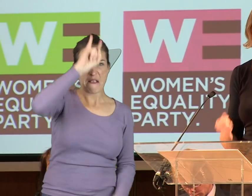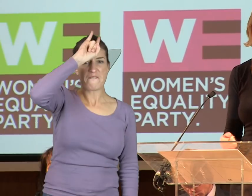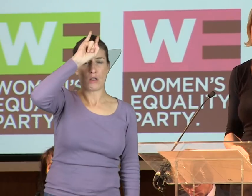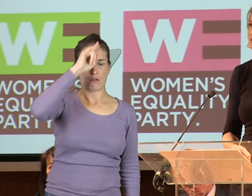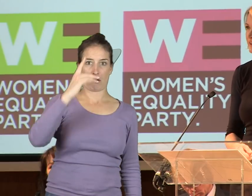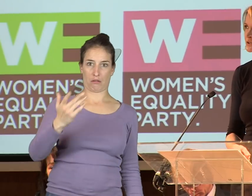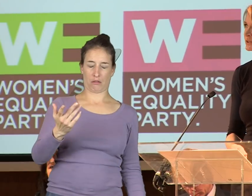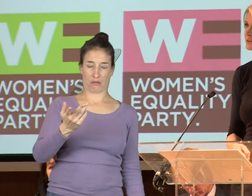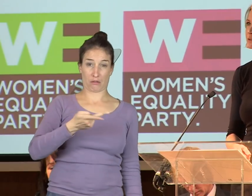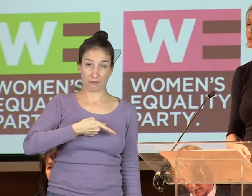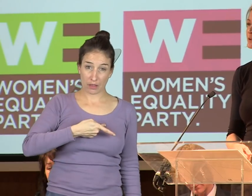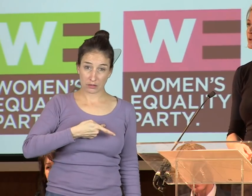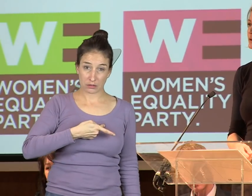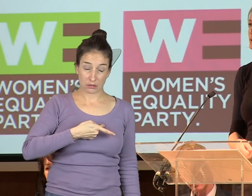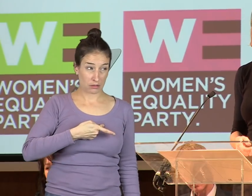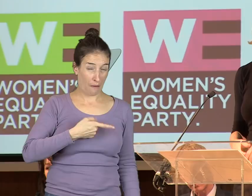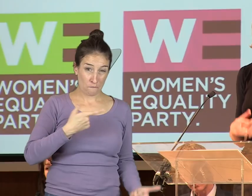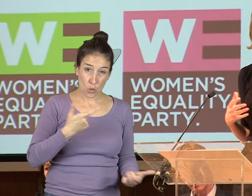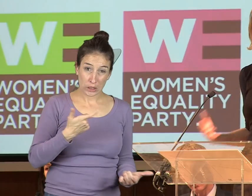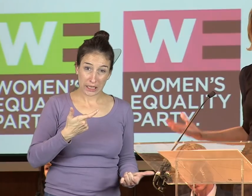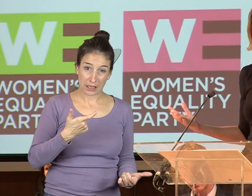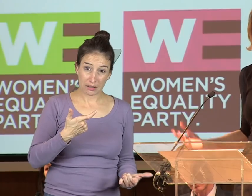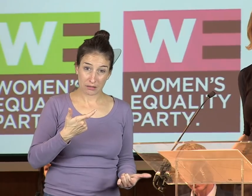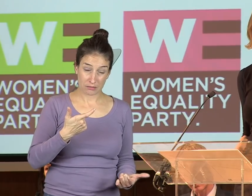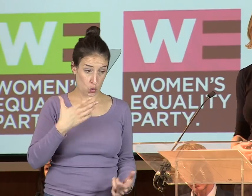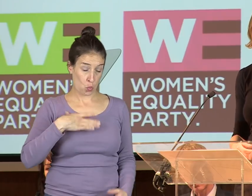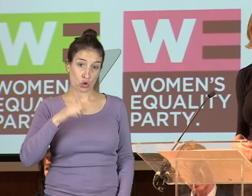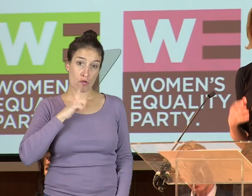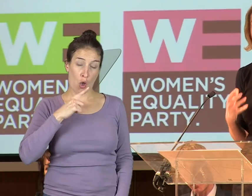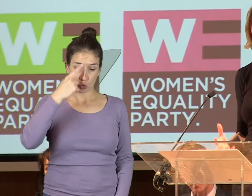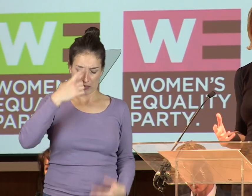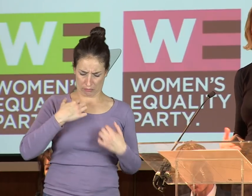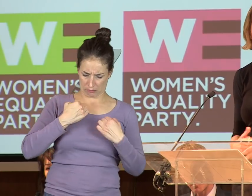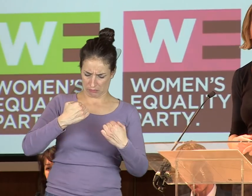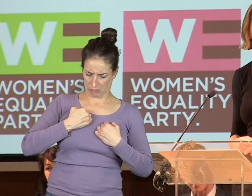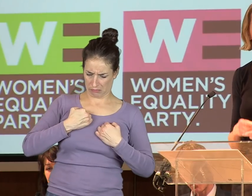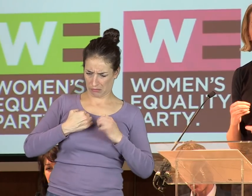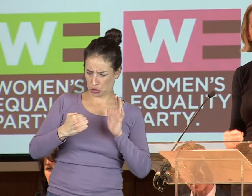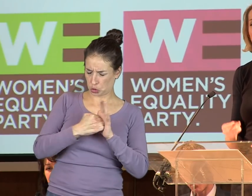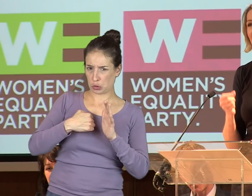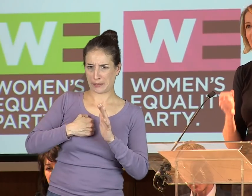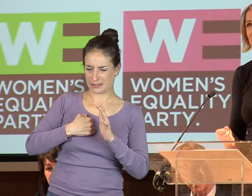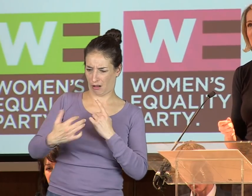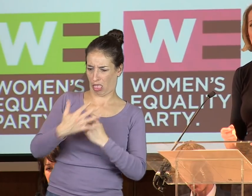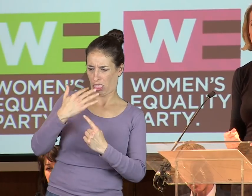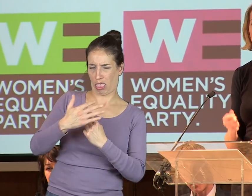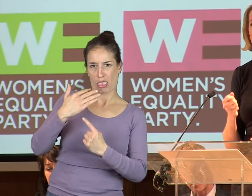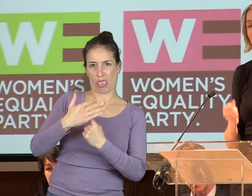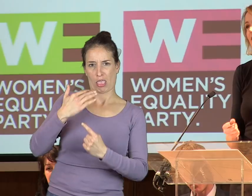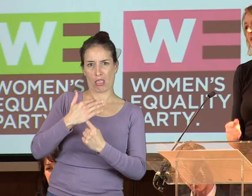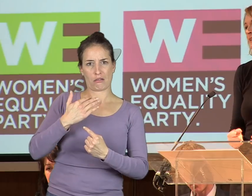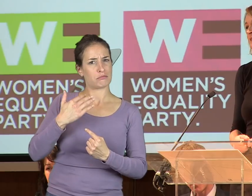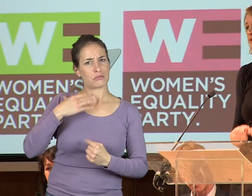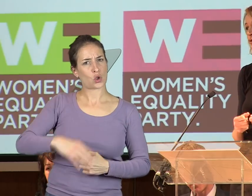and a joke to her teacher. We want to expand women's options and children's options. We want them and their teachers